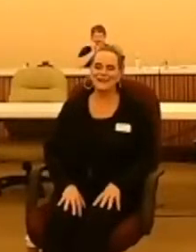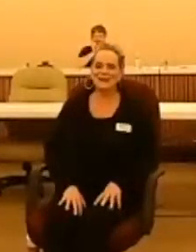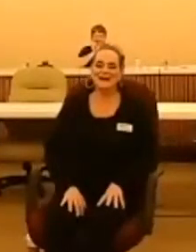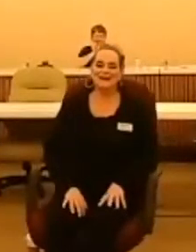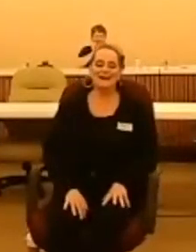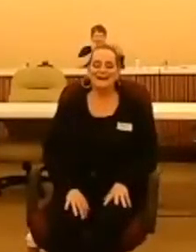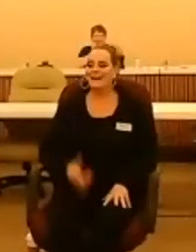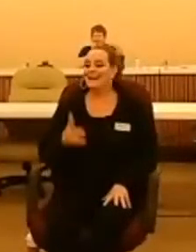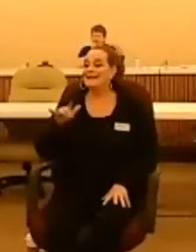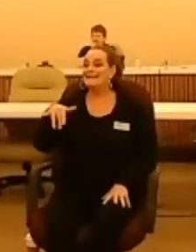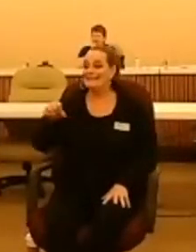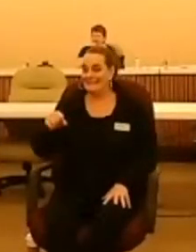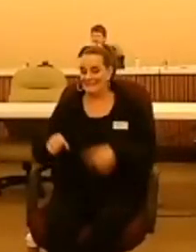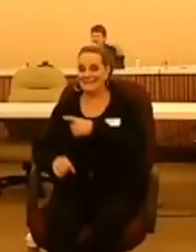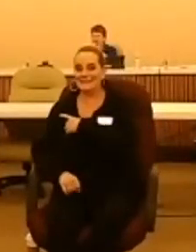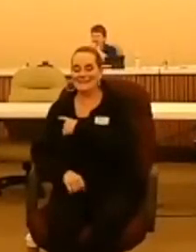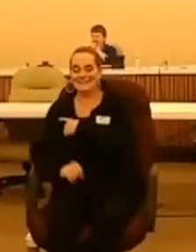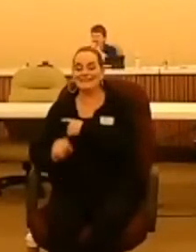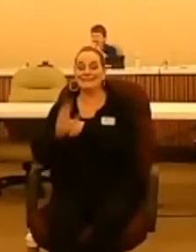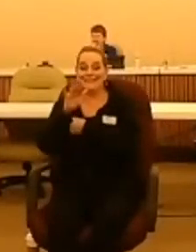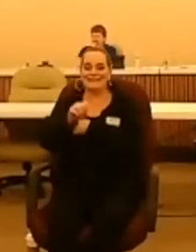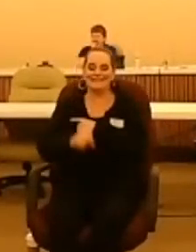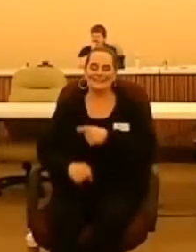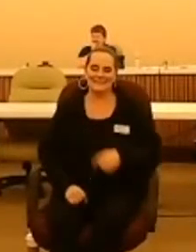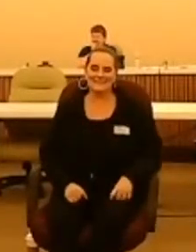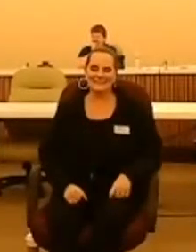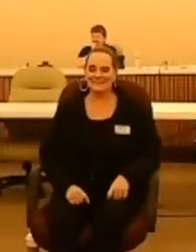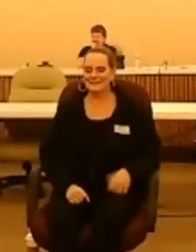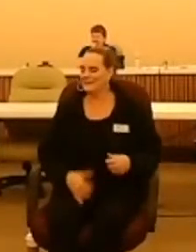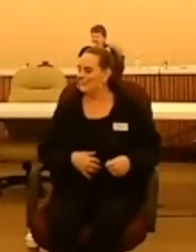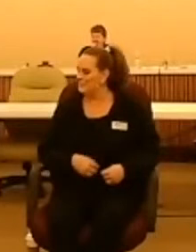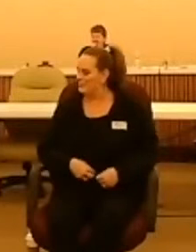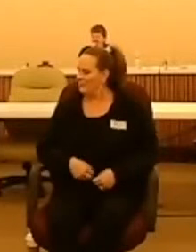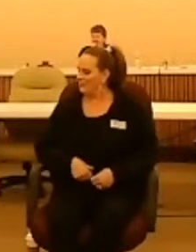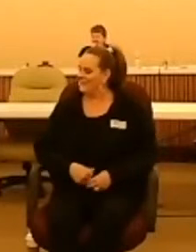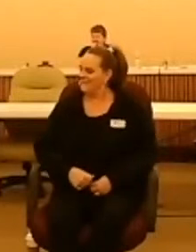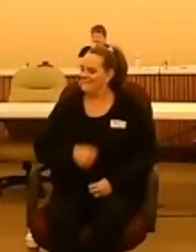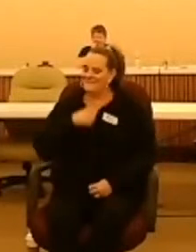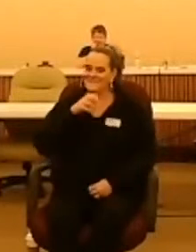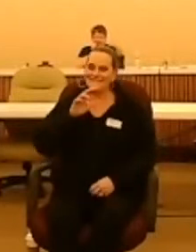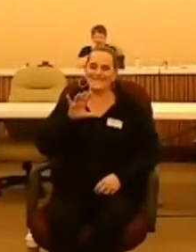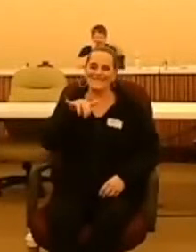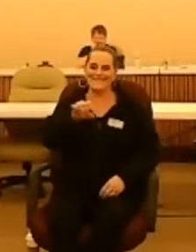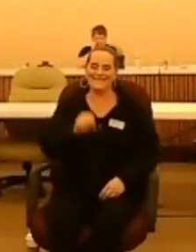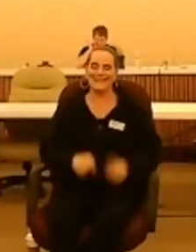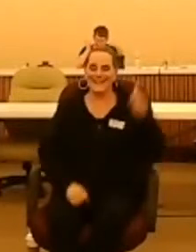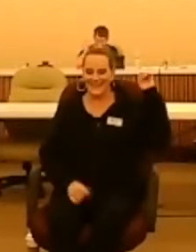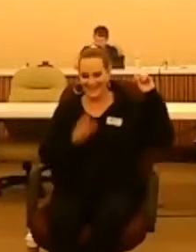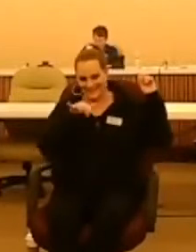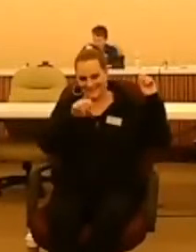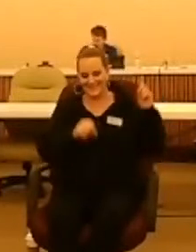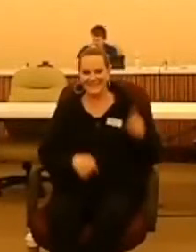correct? Yeah, it was an aye. It was an aye. Okay, thank you. Supervisor Schultz. Aye.